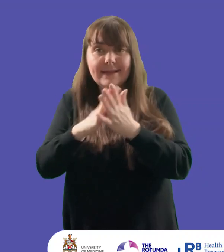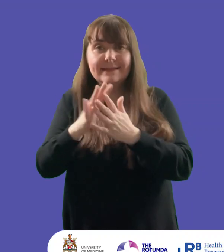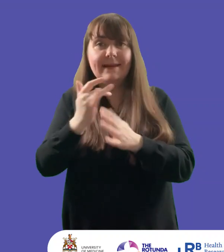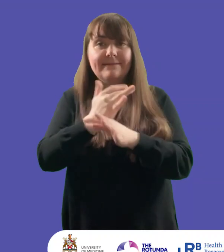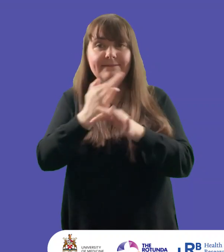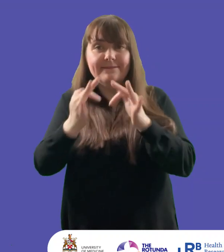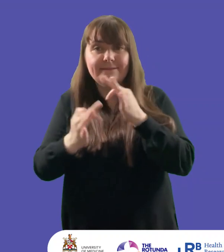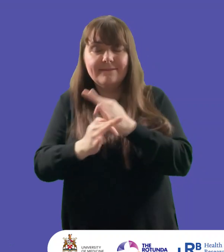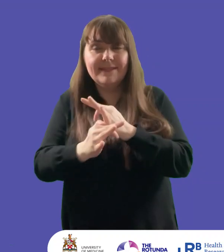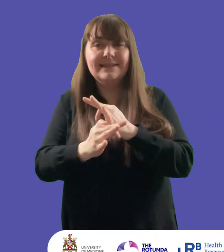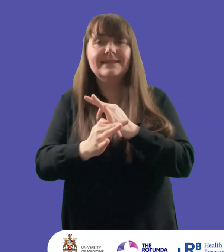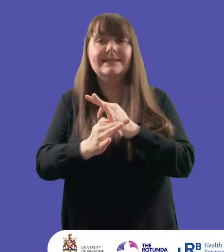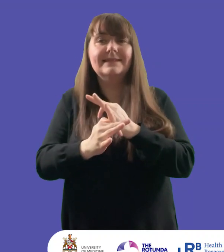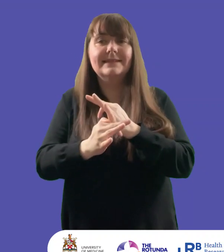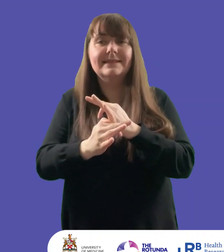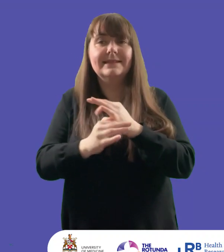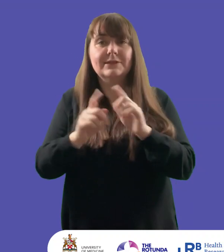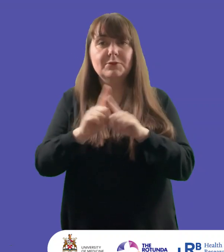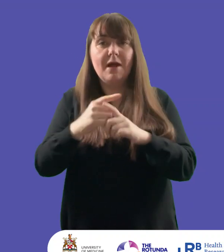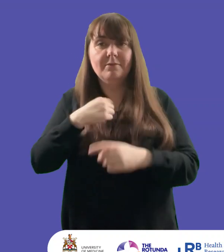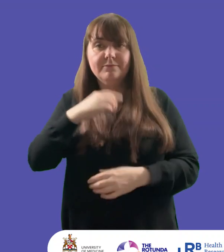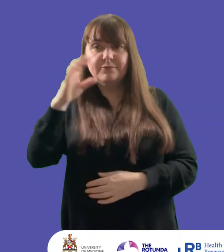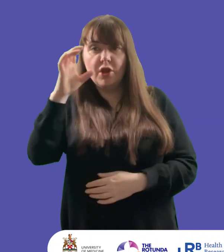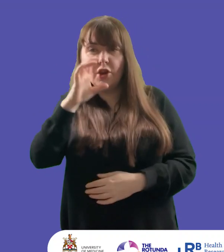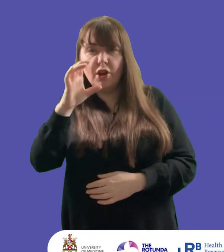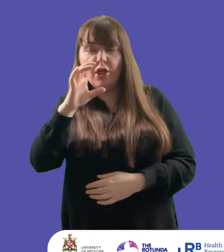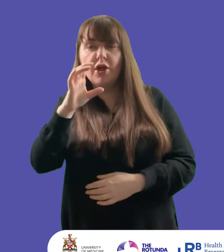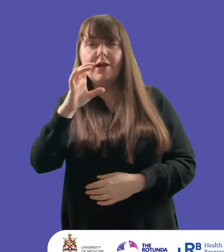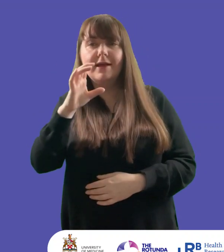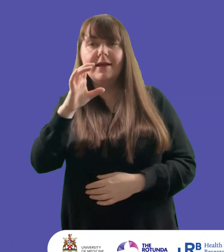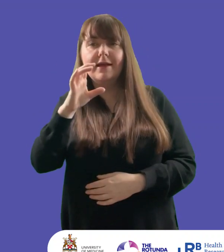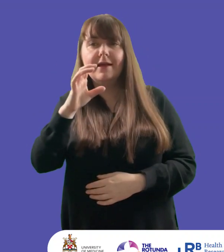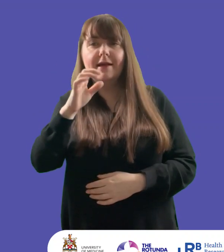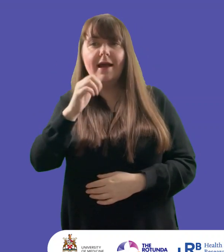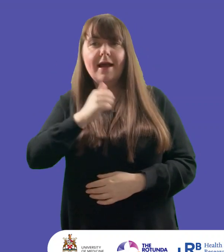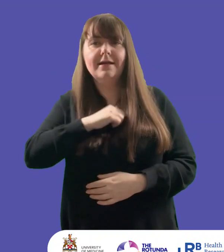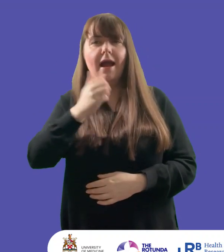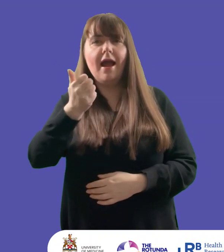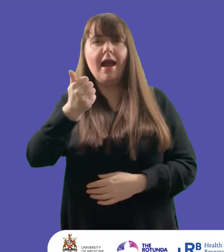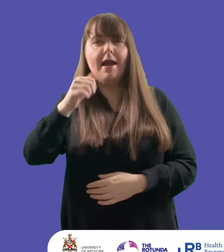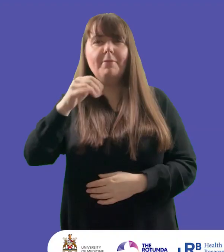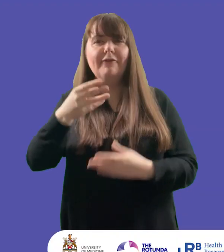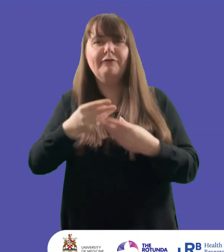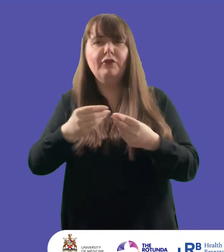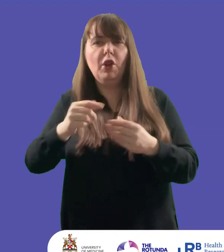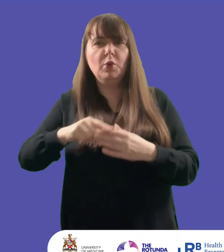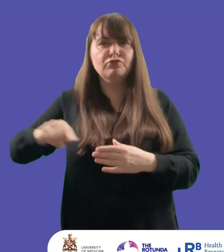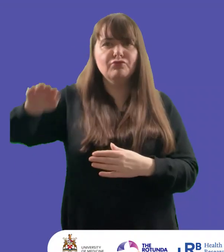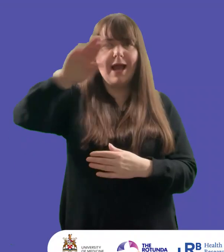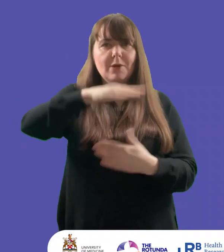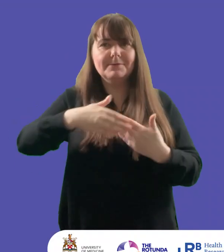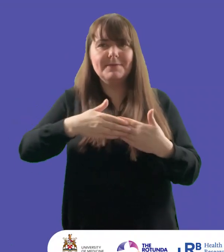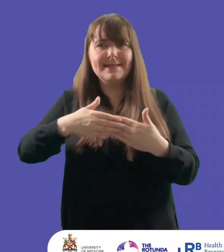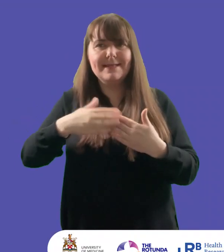feet. As well as that, we look at the